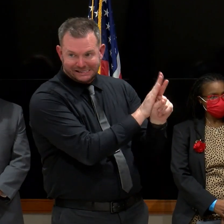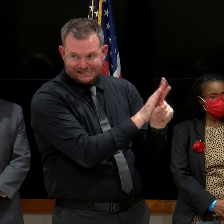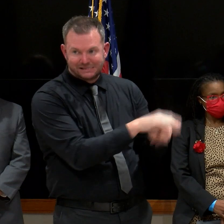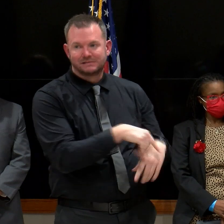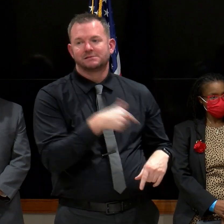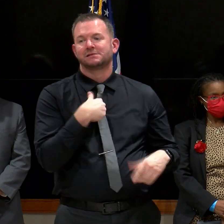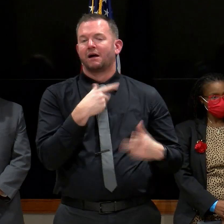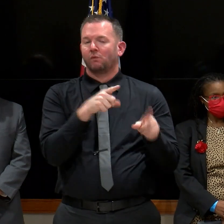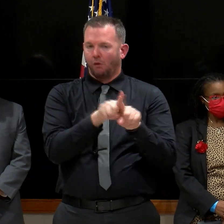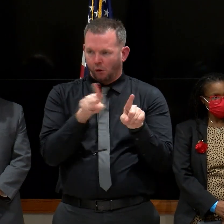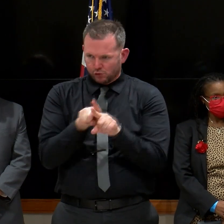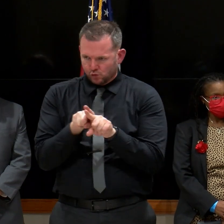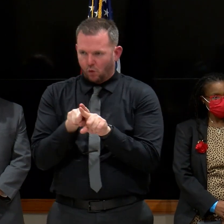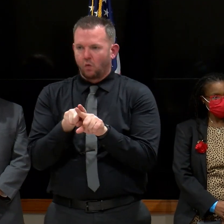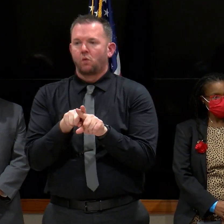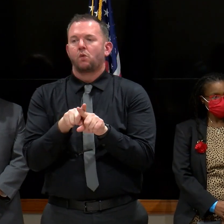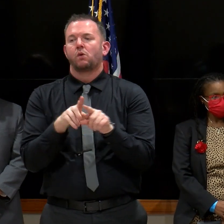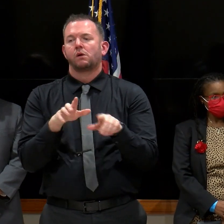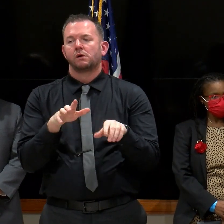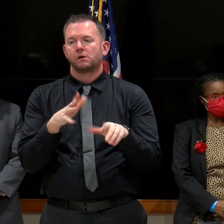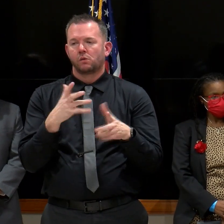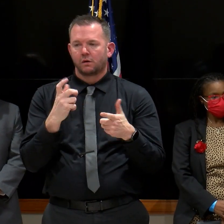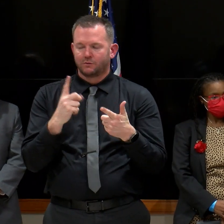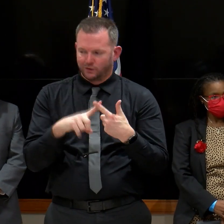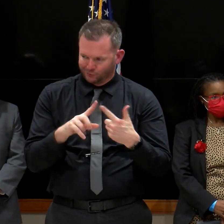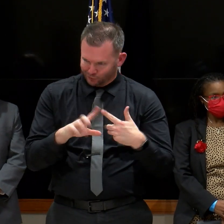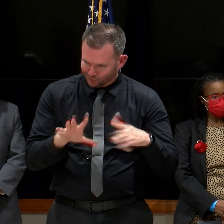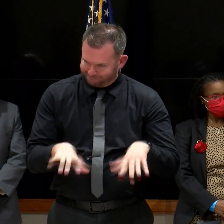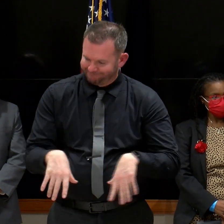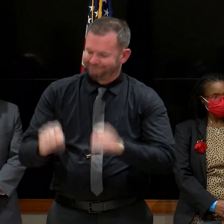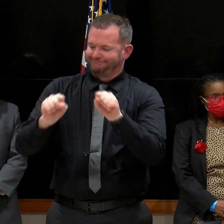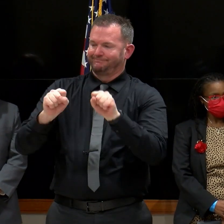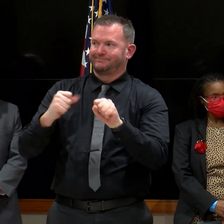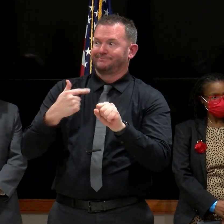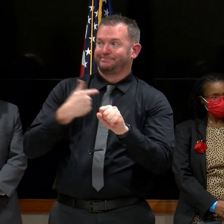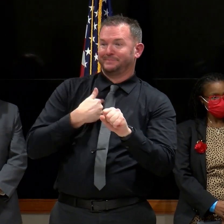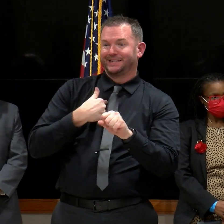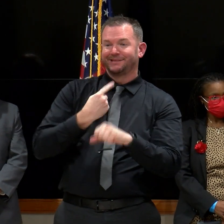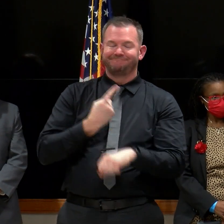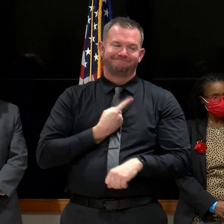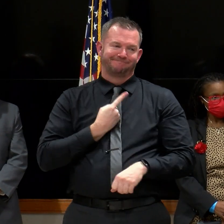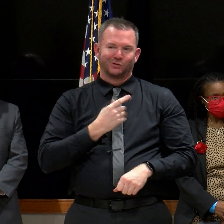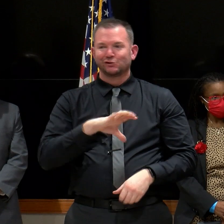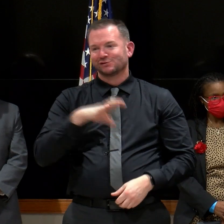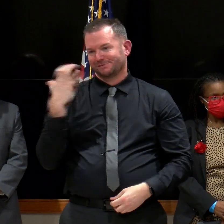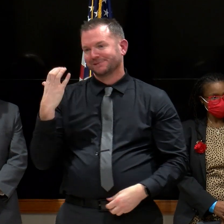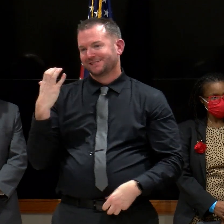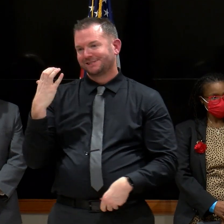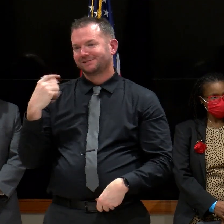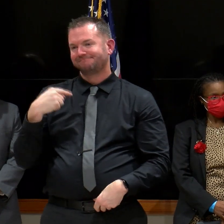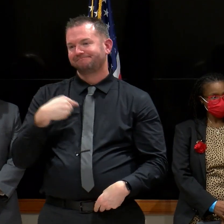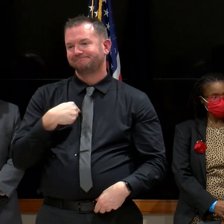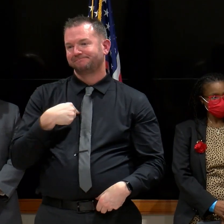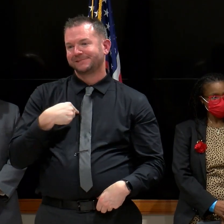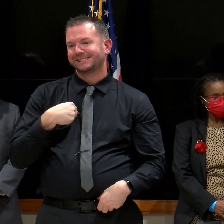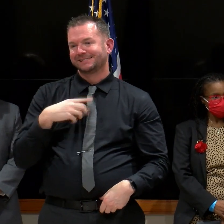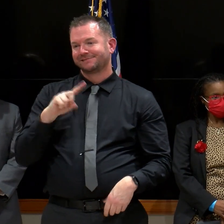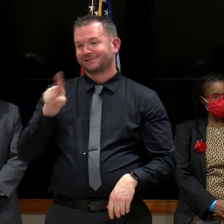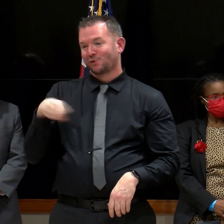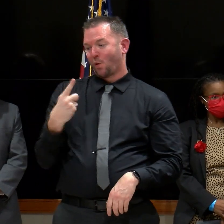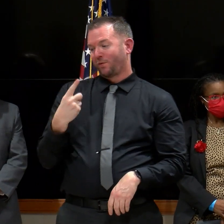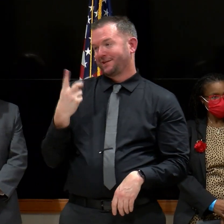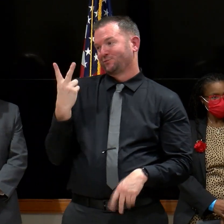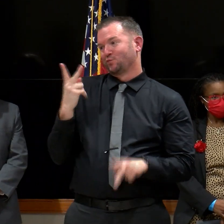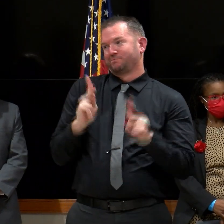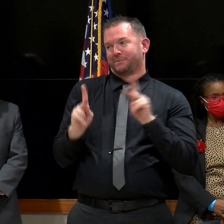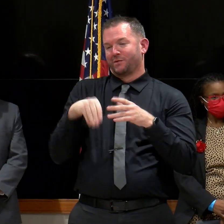spending Christmas by myself with my own two-person Christmas, two-person New